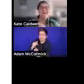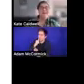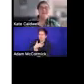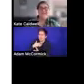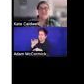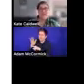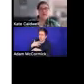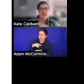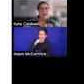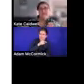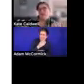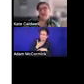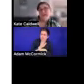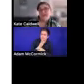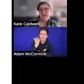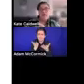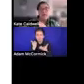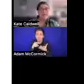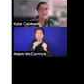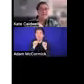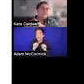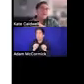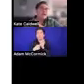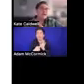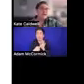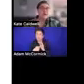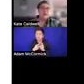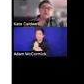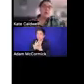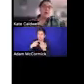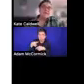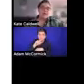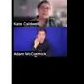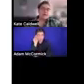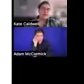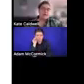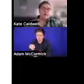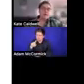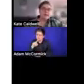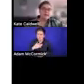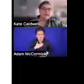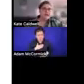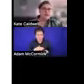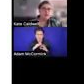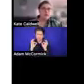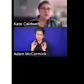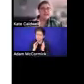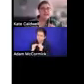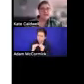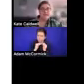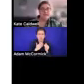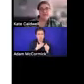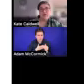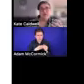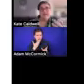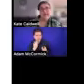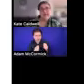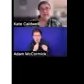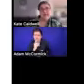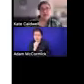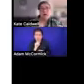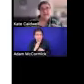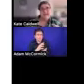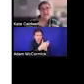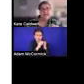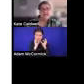lot is the quantification of qualitative data. So one example here would be if you were to take intersectional